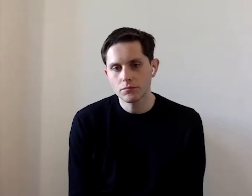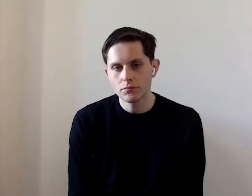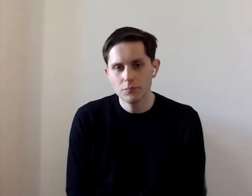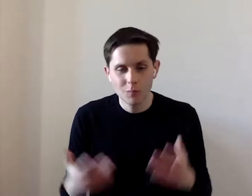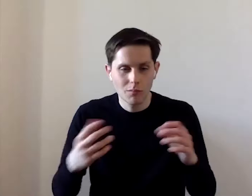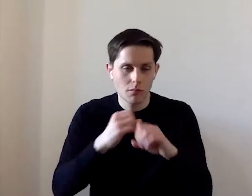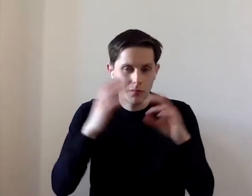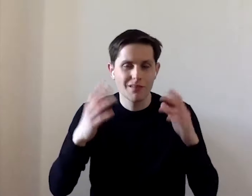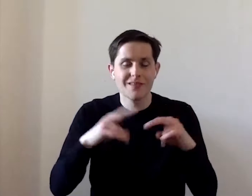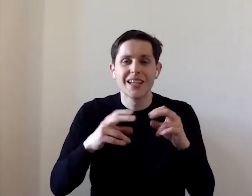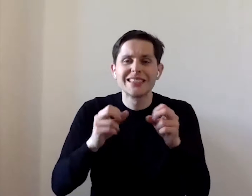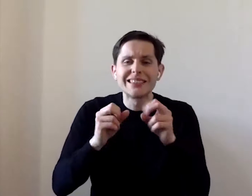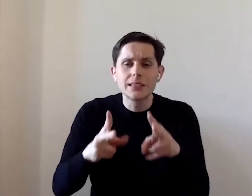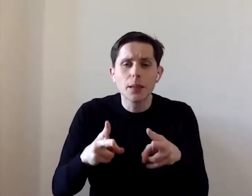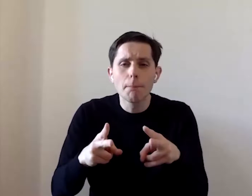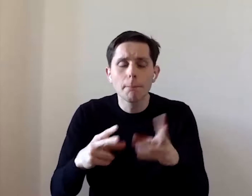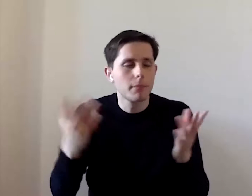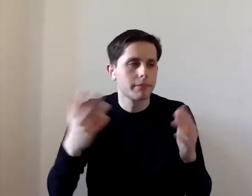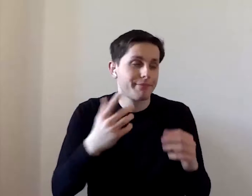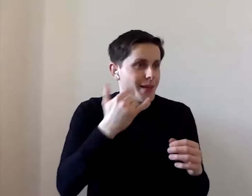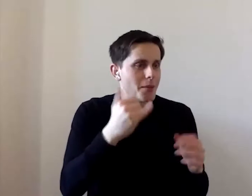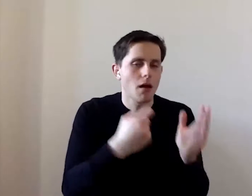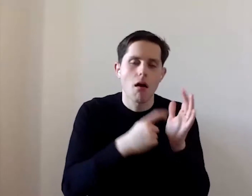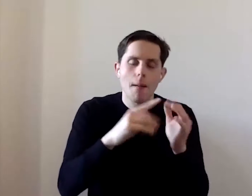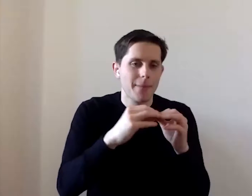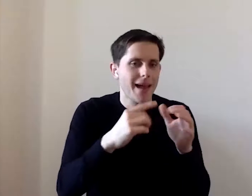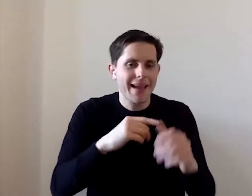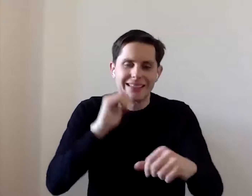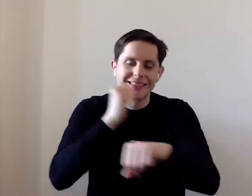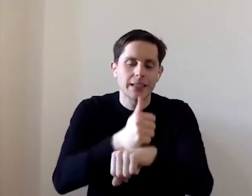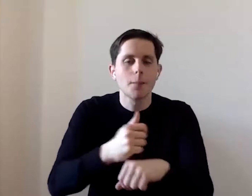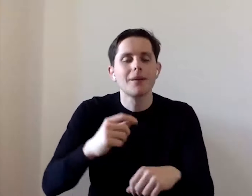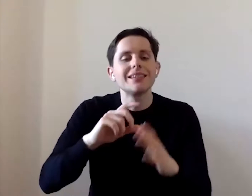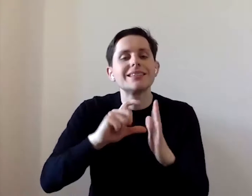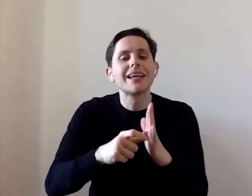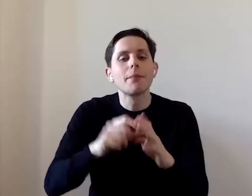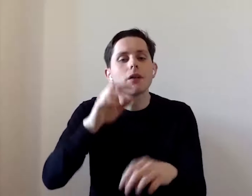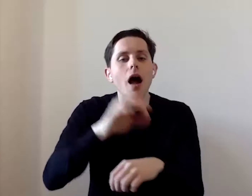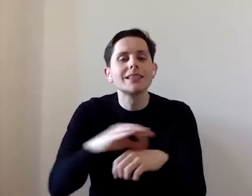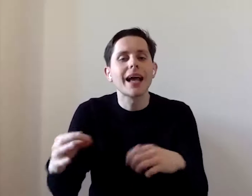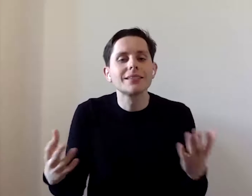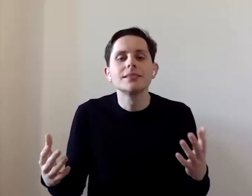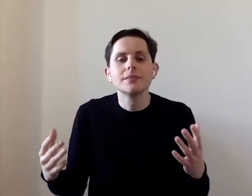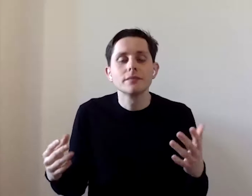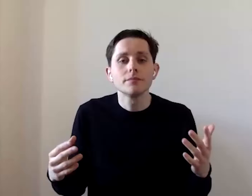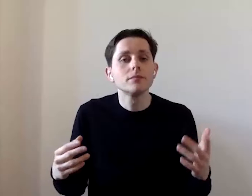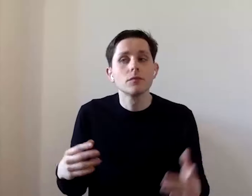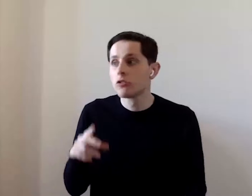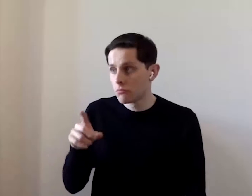of mentor system would be amazing. If someone like the RIBA had